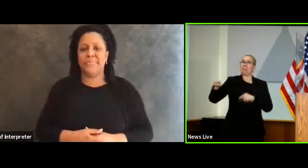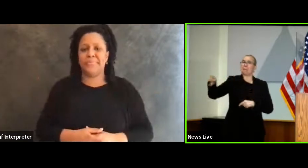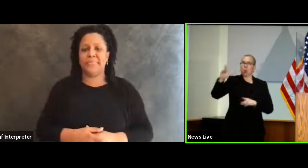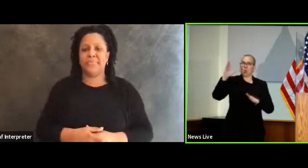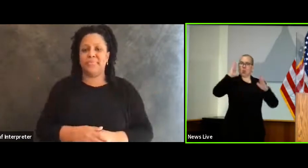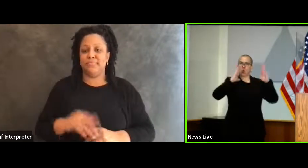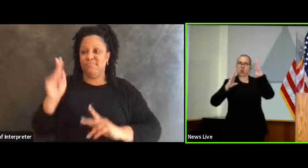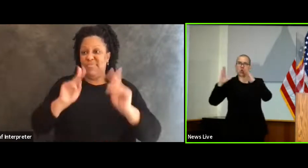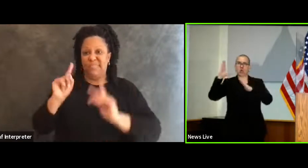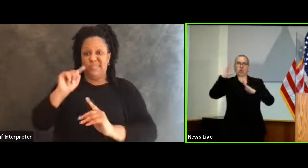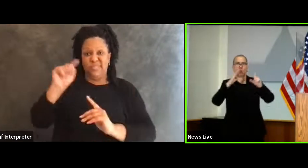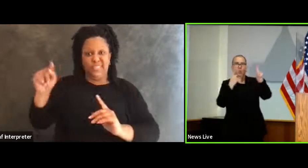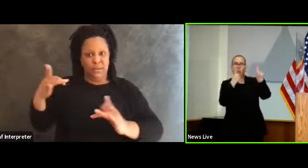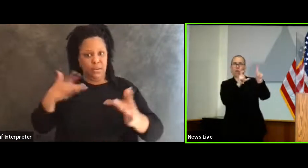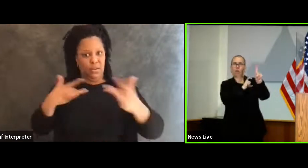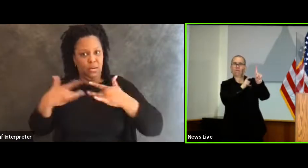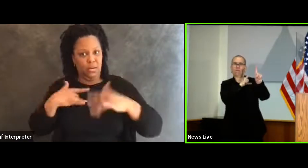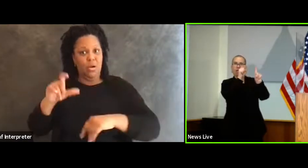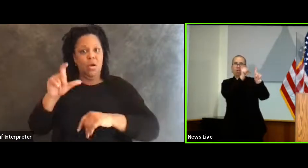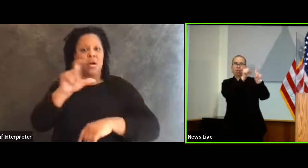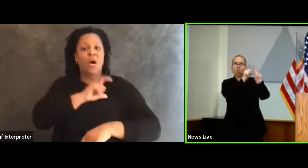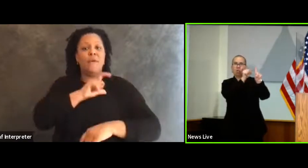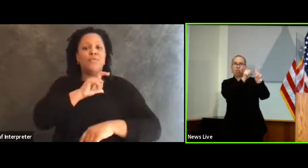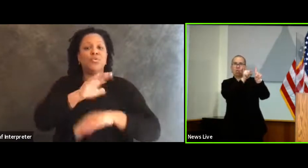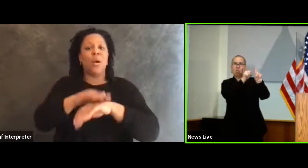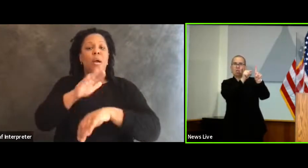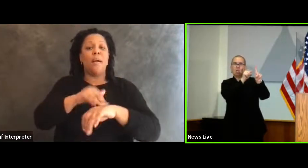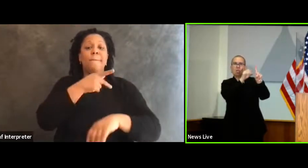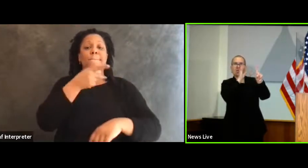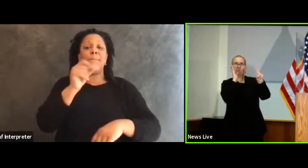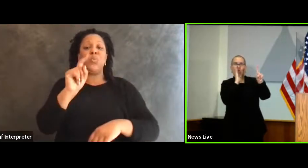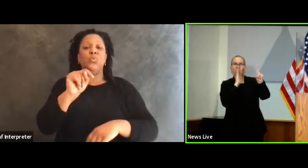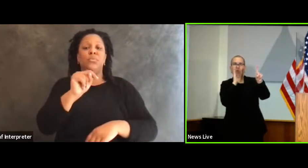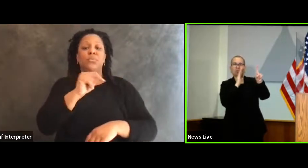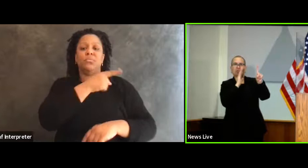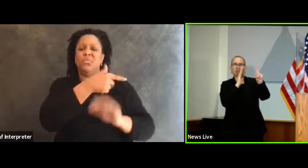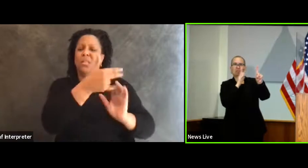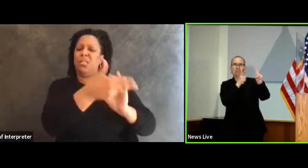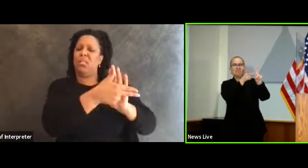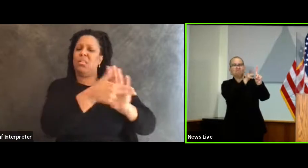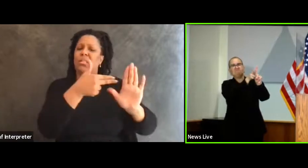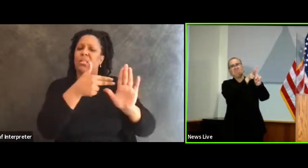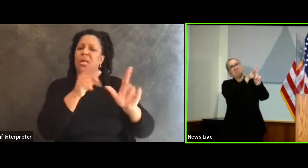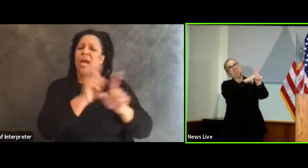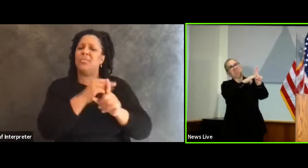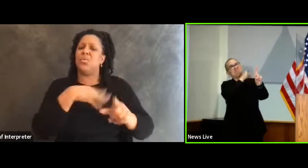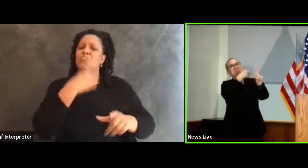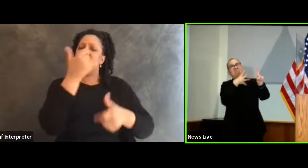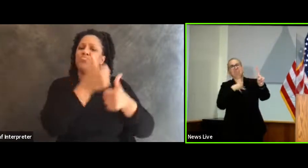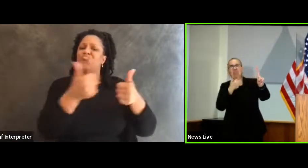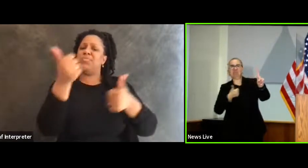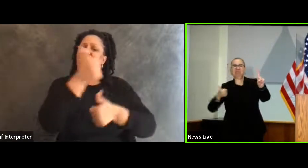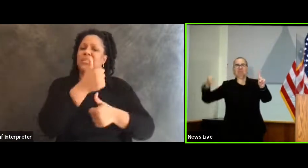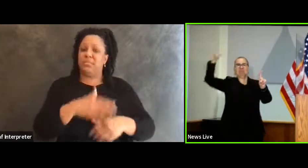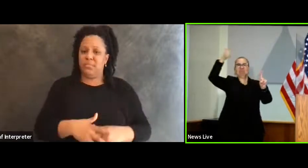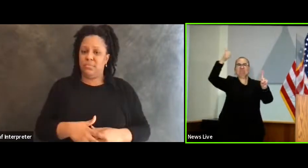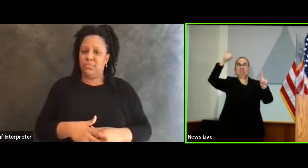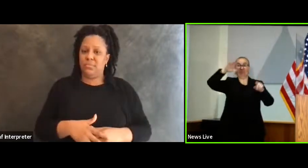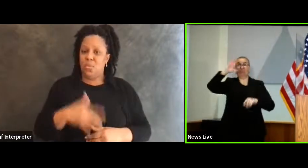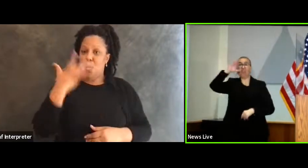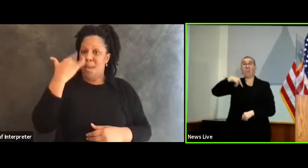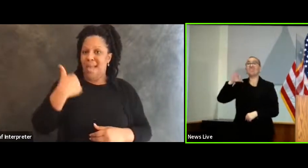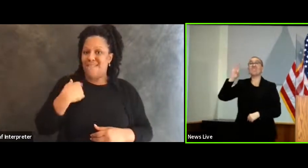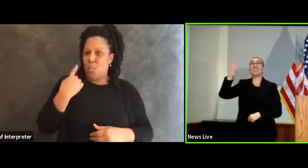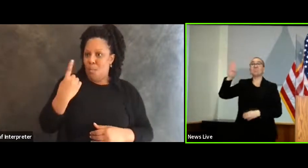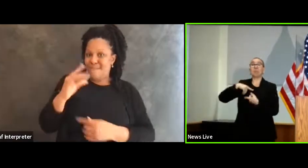worried that she might be brandished as a white supremacist because she's got a Facebook friend. There are people worried about the First